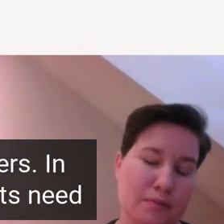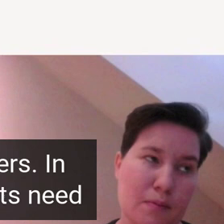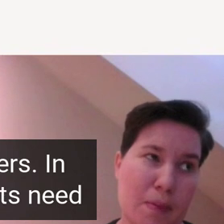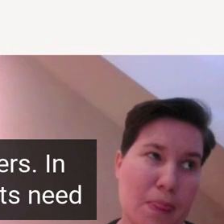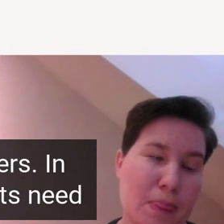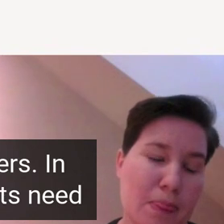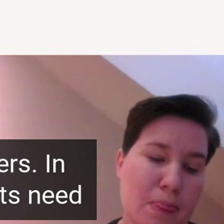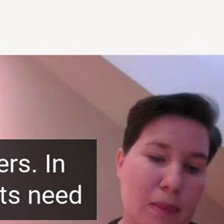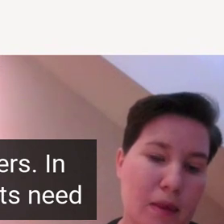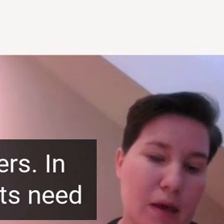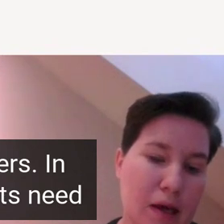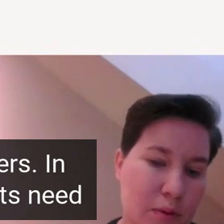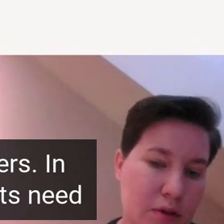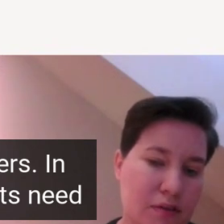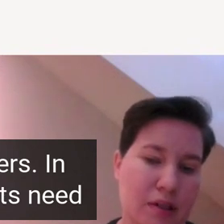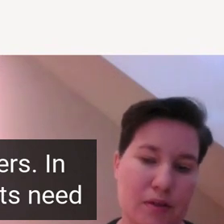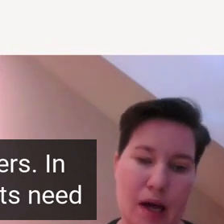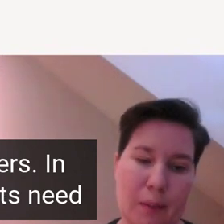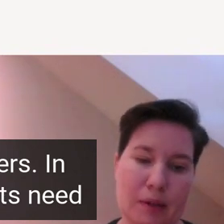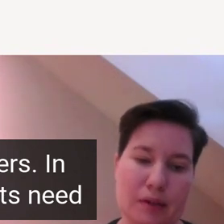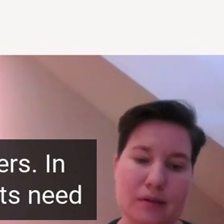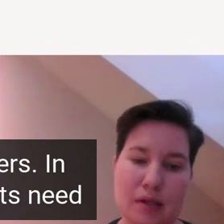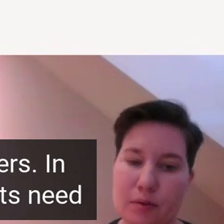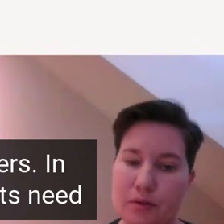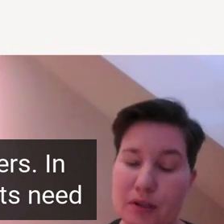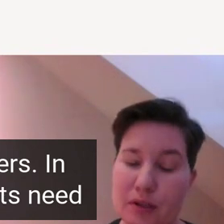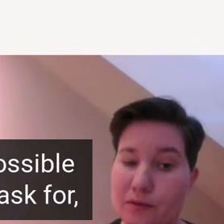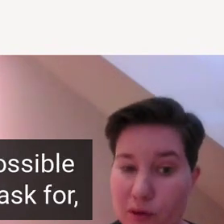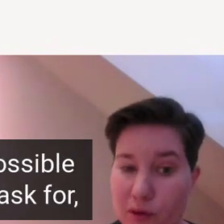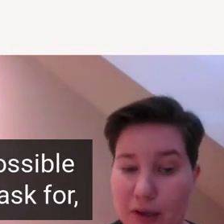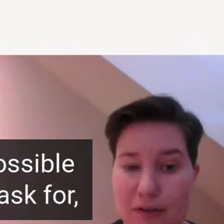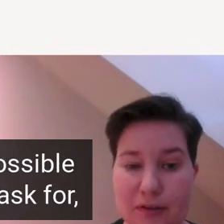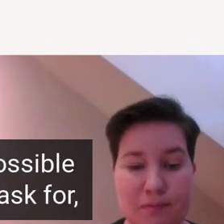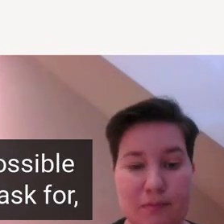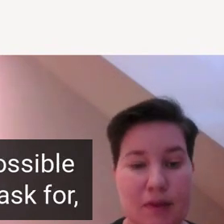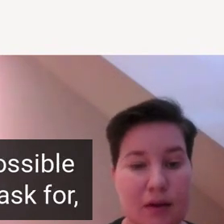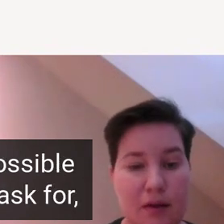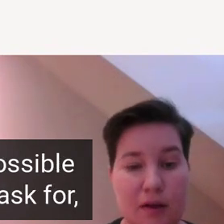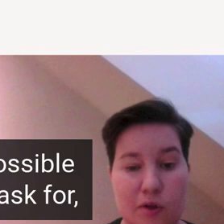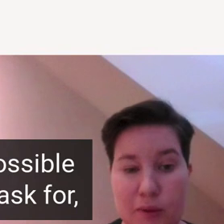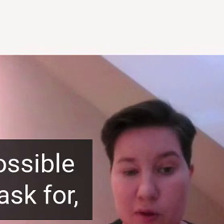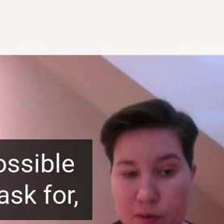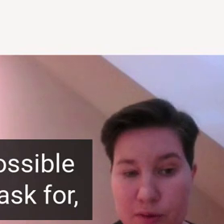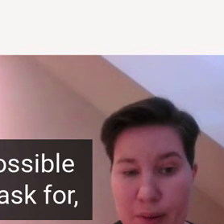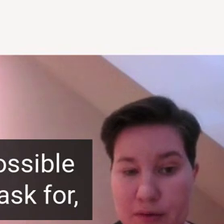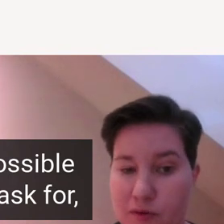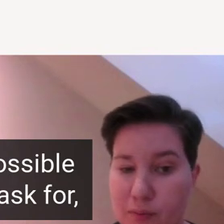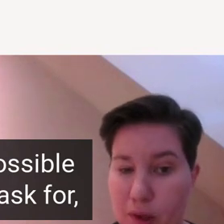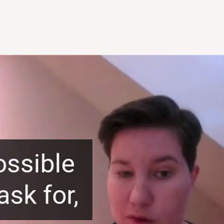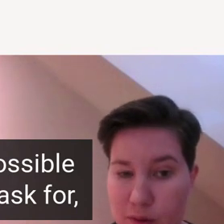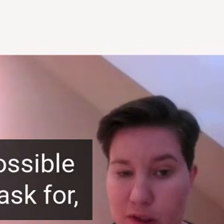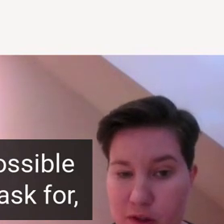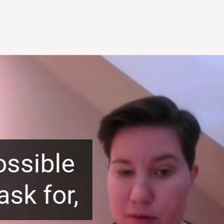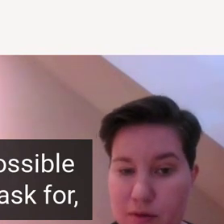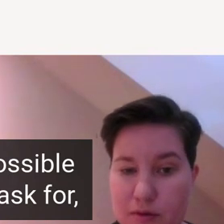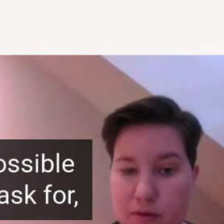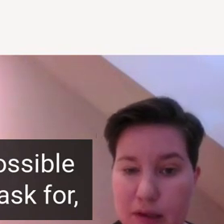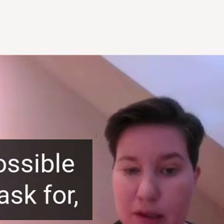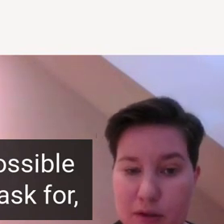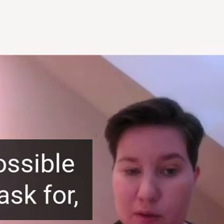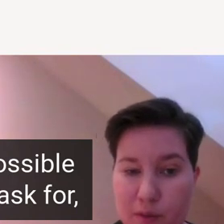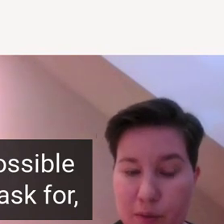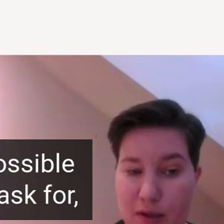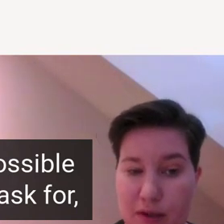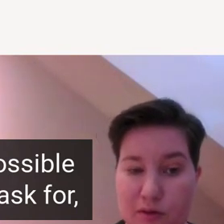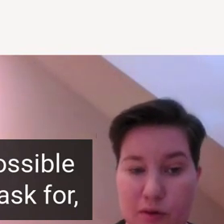peers. In order for this to happen, disabled students need 4 things: to be told about different possible adjustments so that